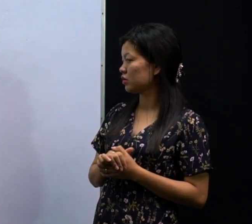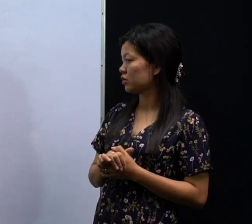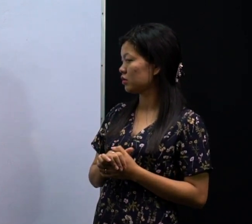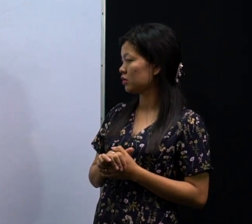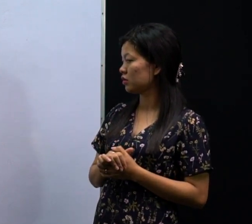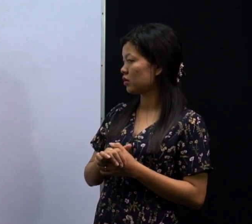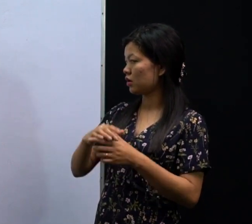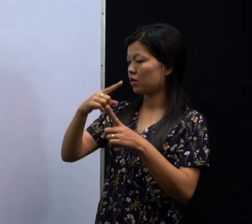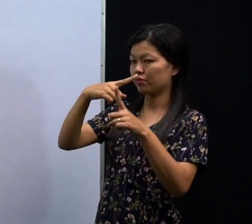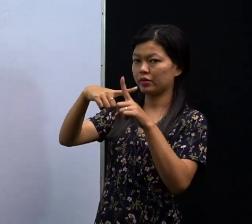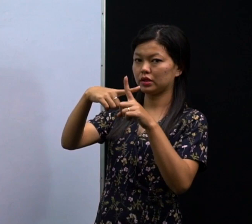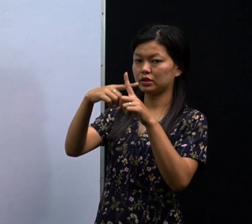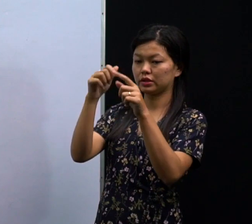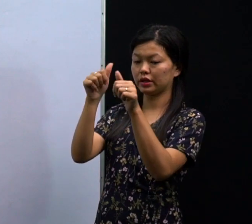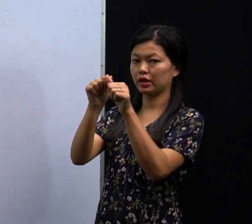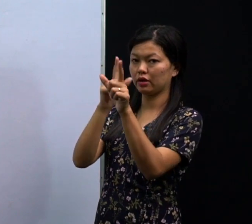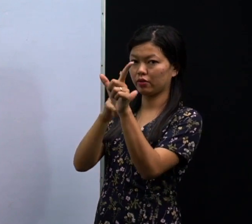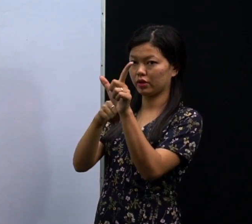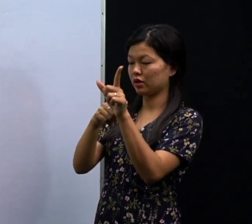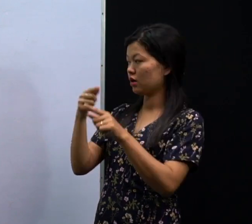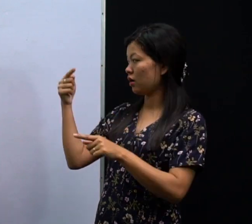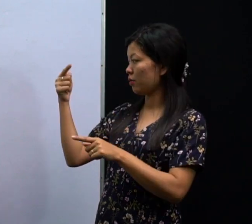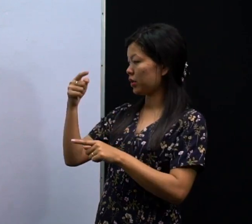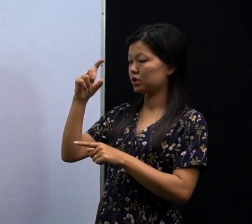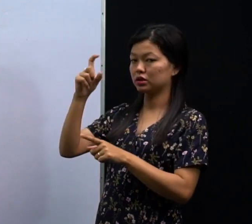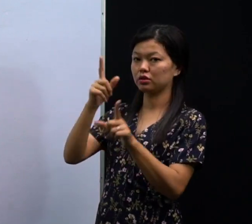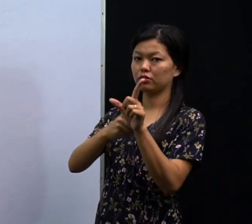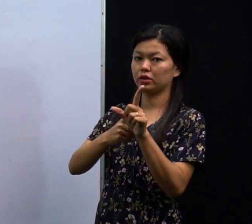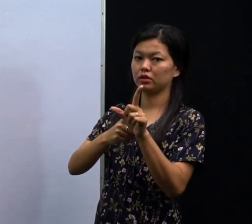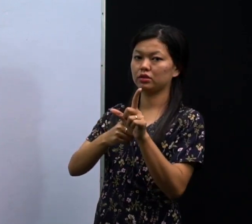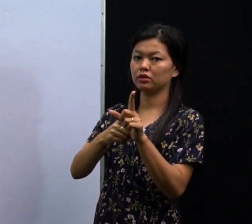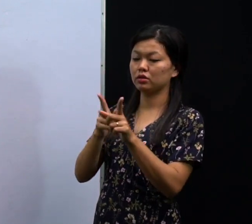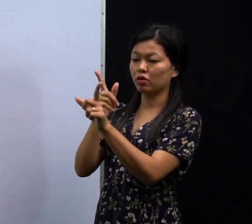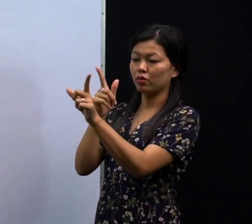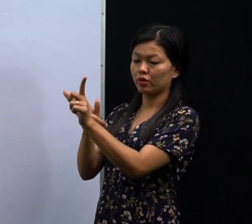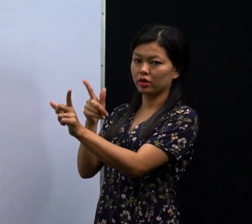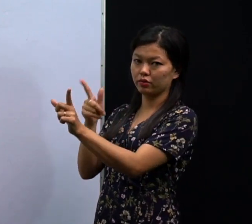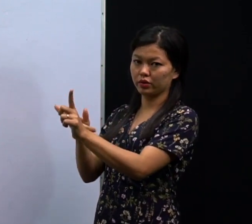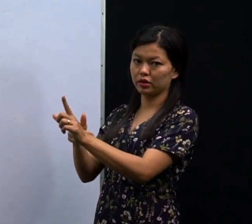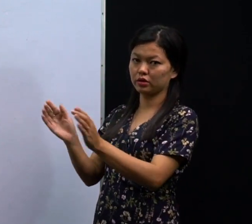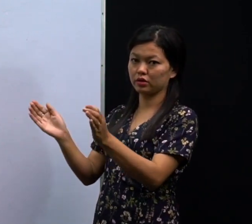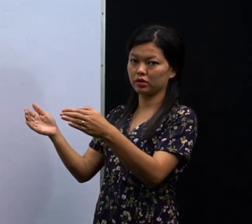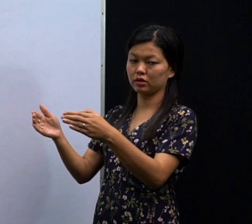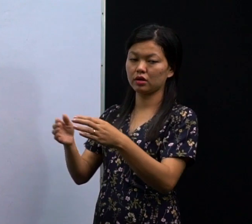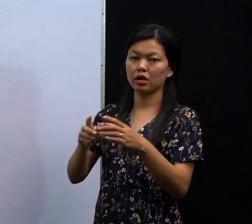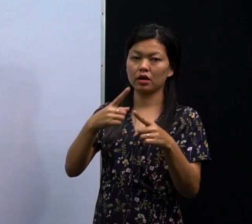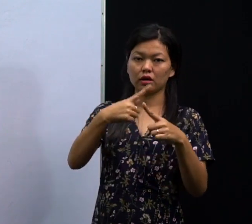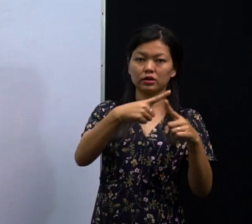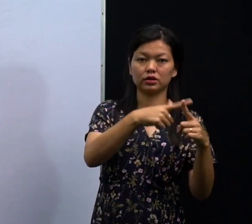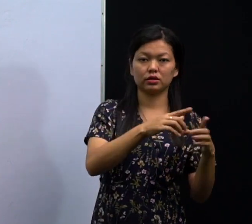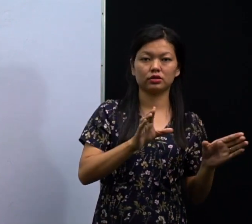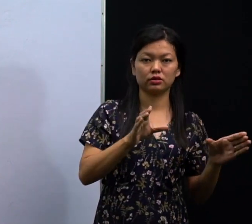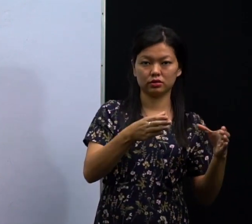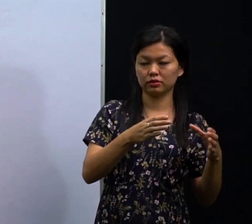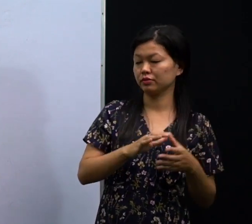Each one write ay and minus cy. Now we have already arranged and a group. I